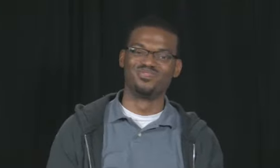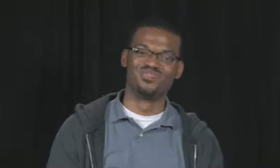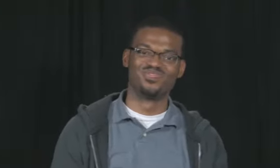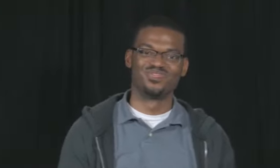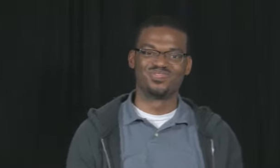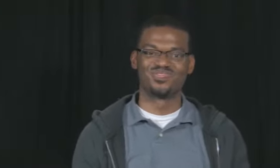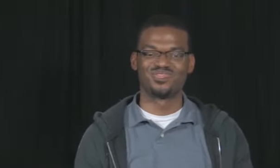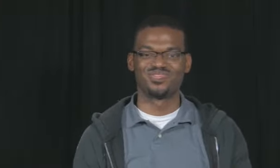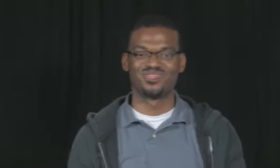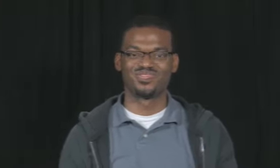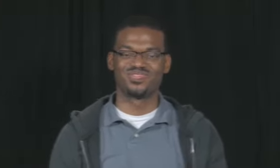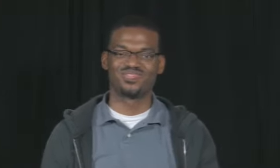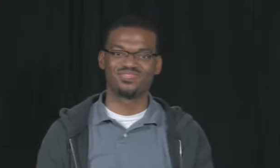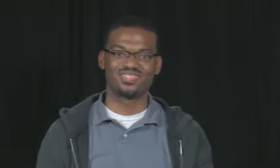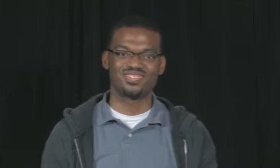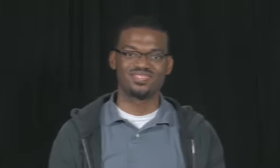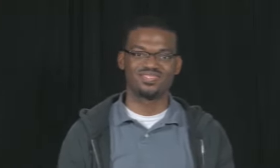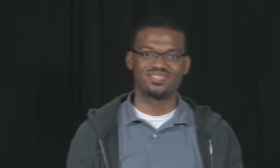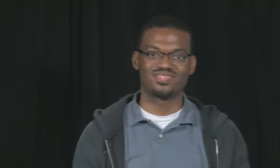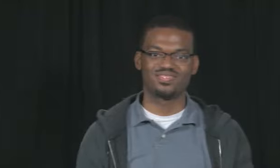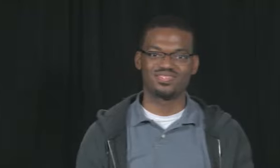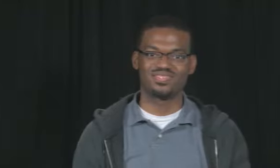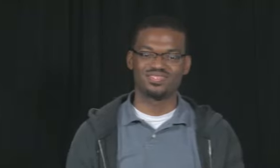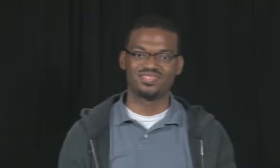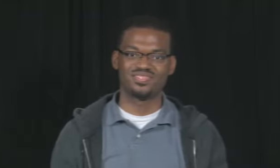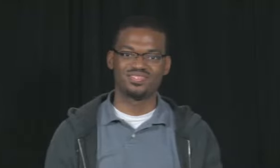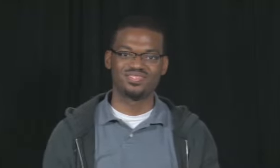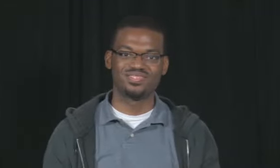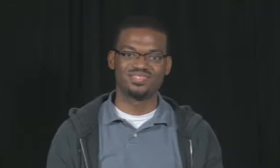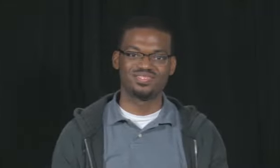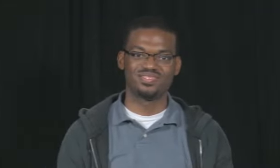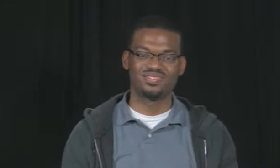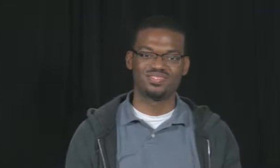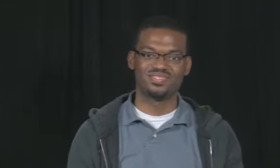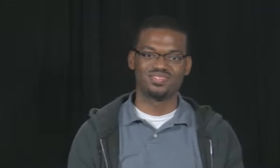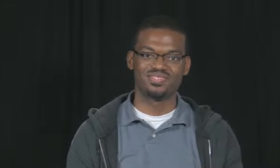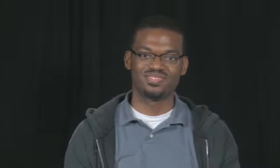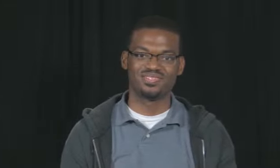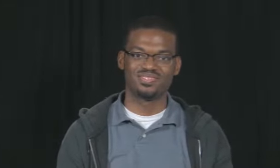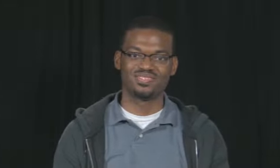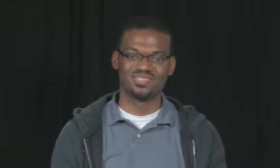Coral is far more red than her lips red. Right?